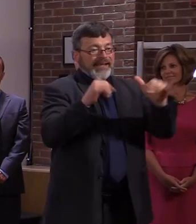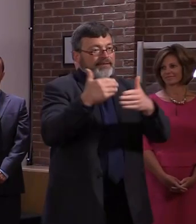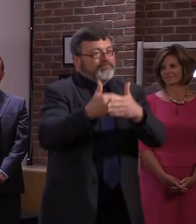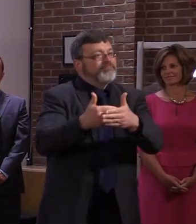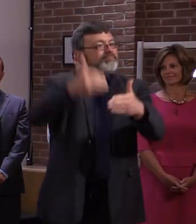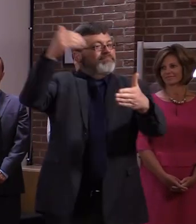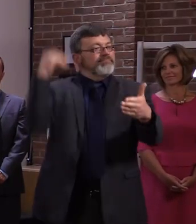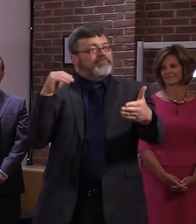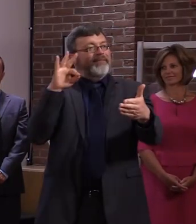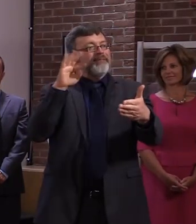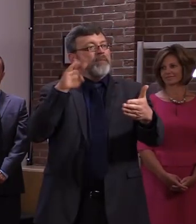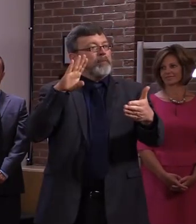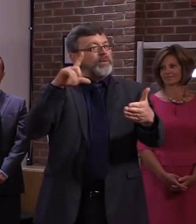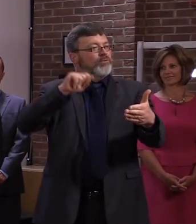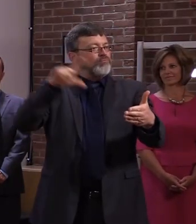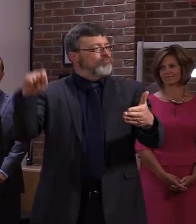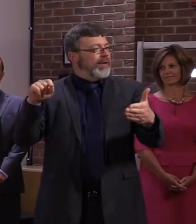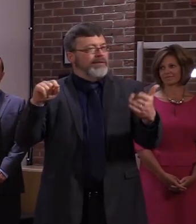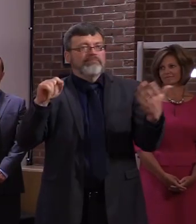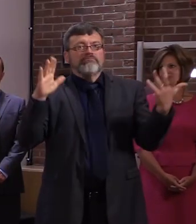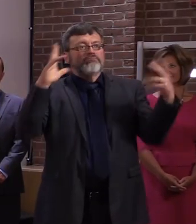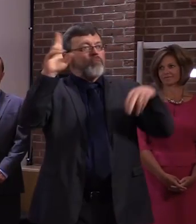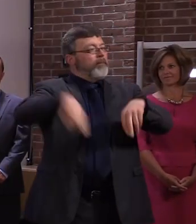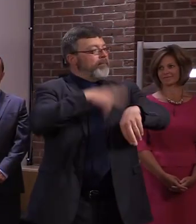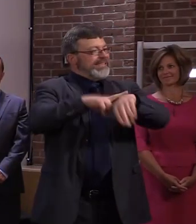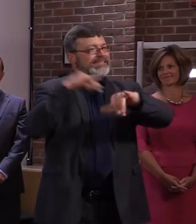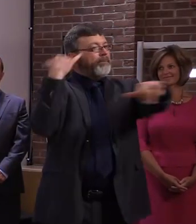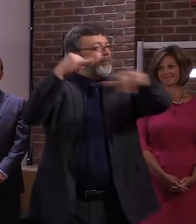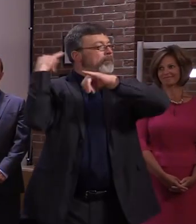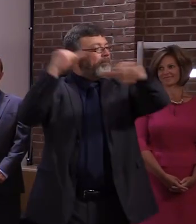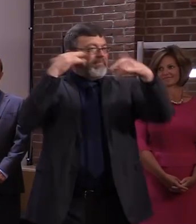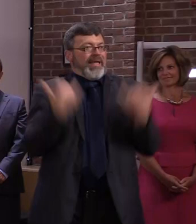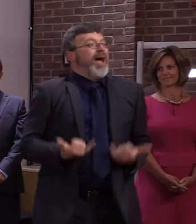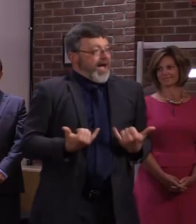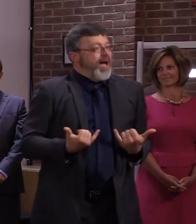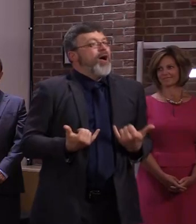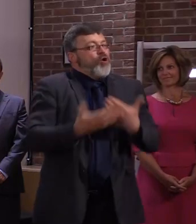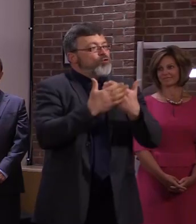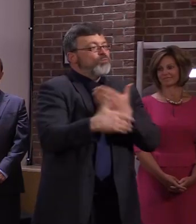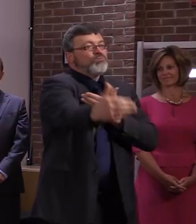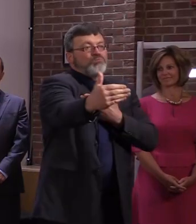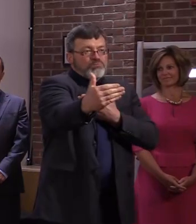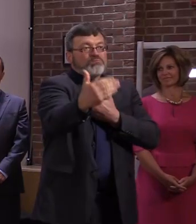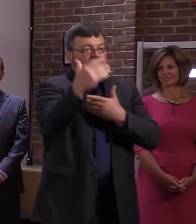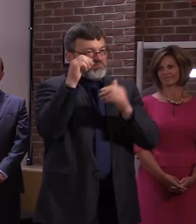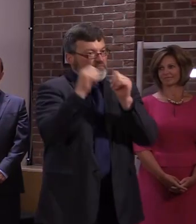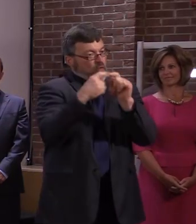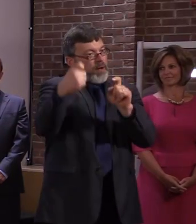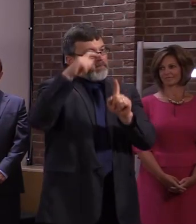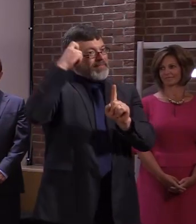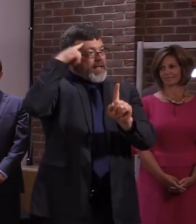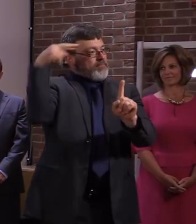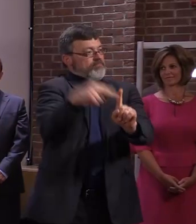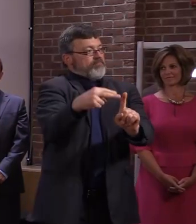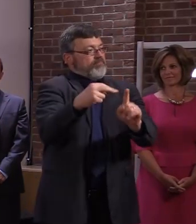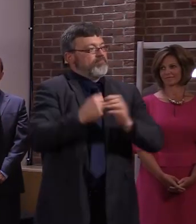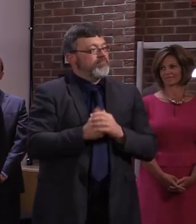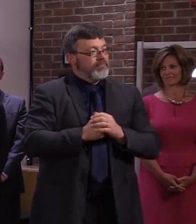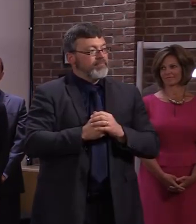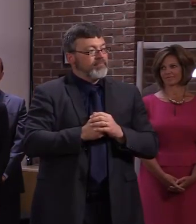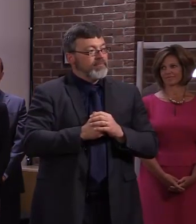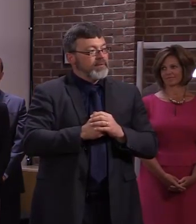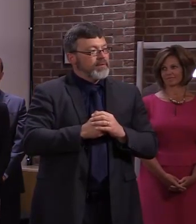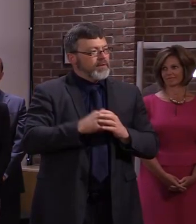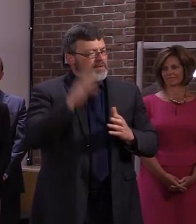I know most Vermonters have been anxiously awaiting this moment, but I also know there are some who might